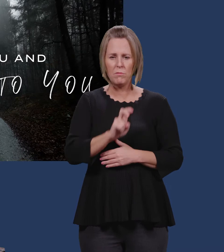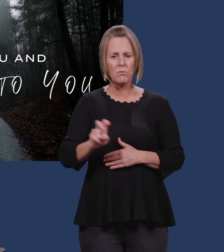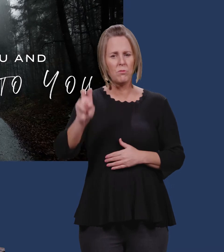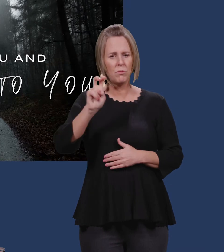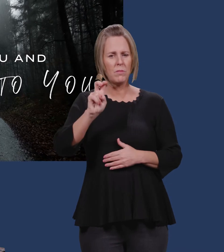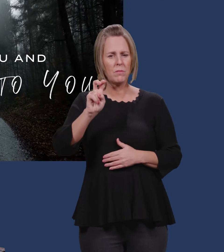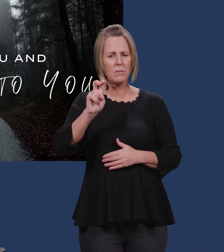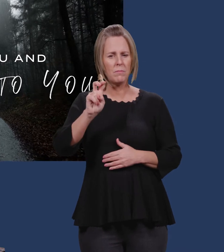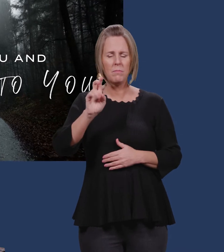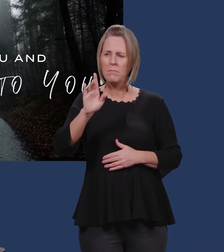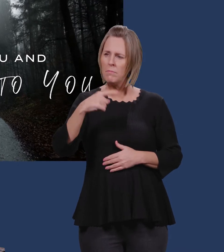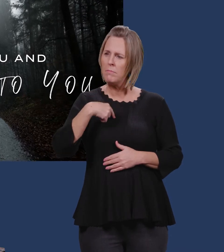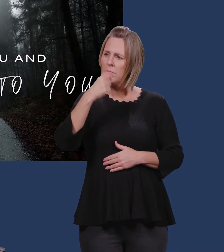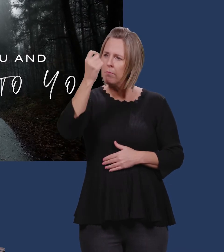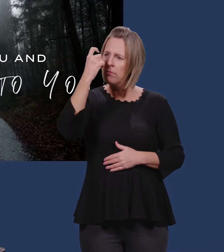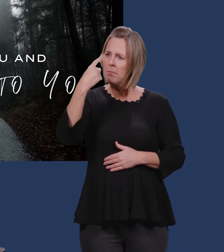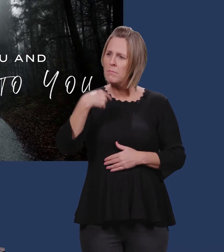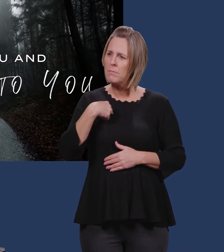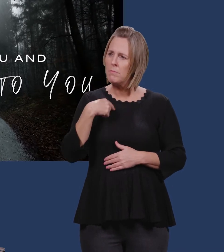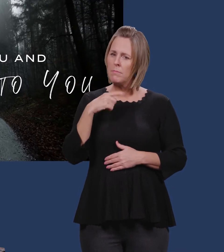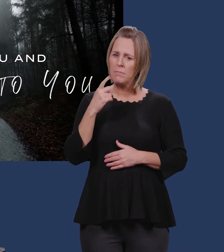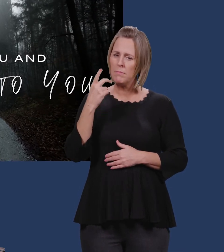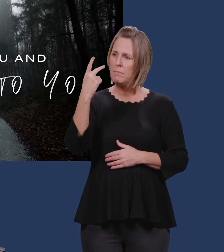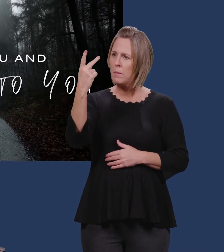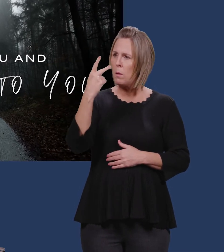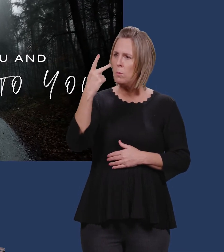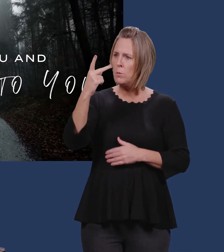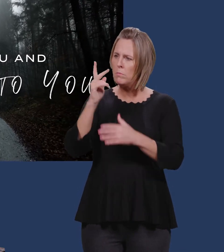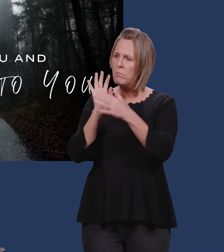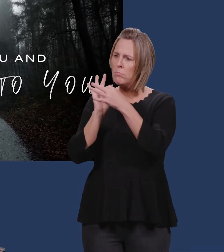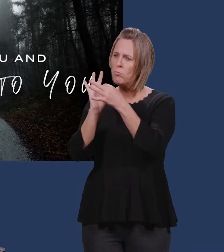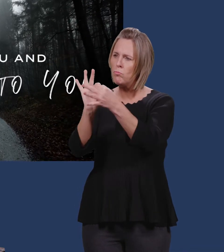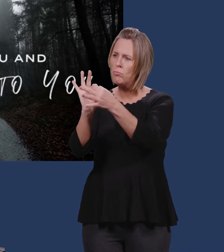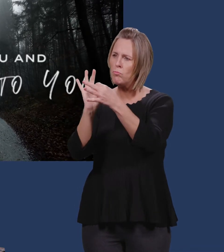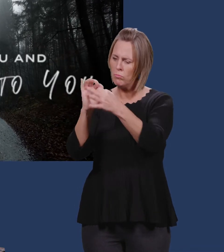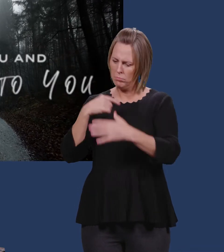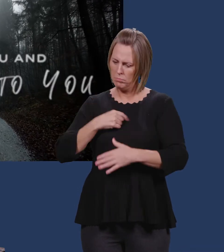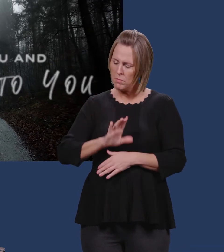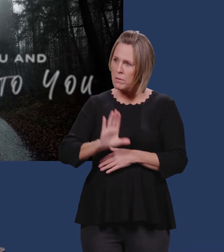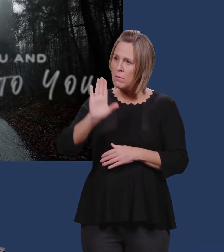I am in you and I belong to you.